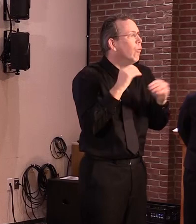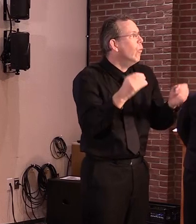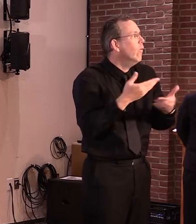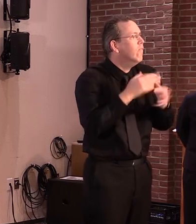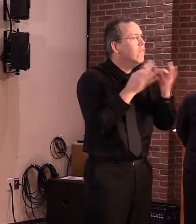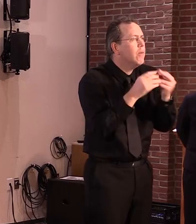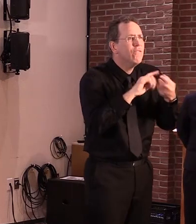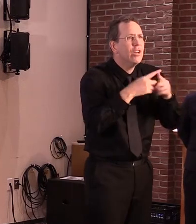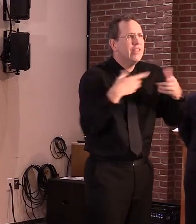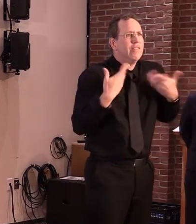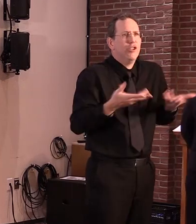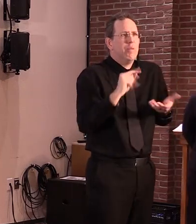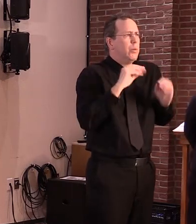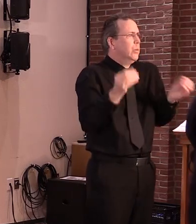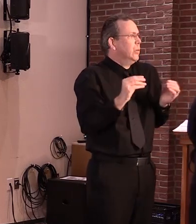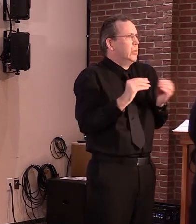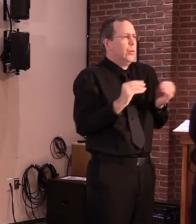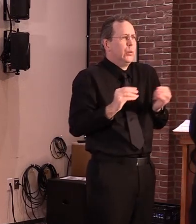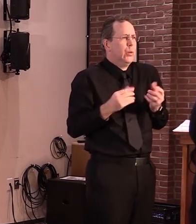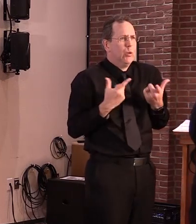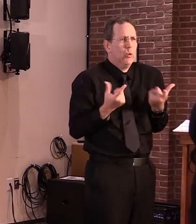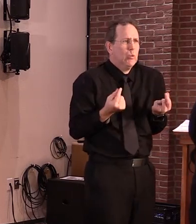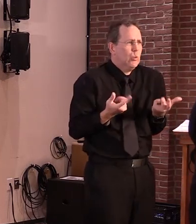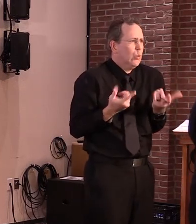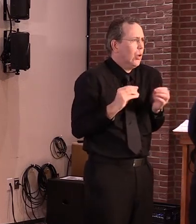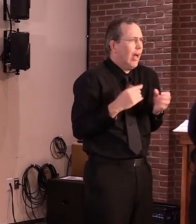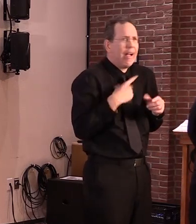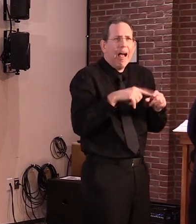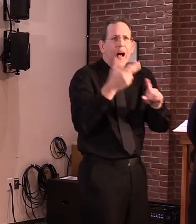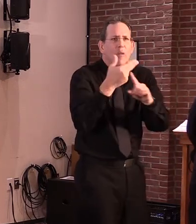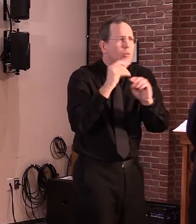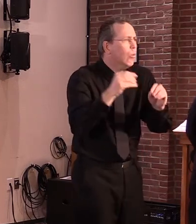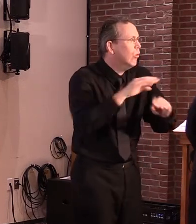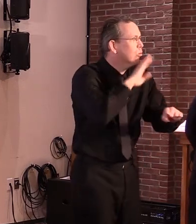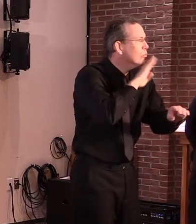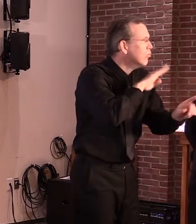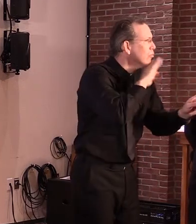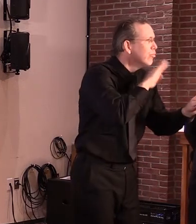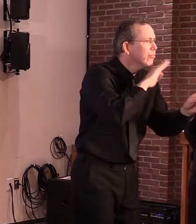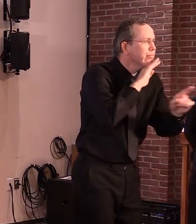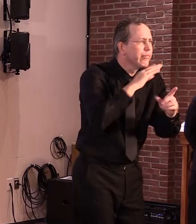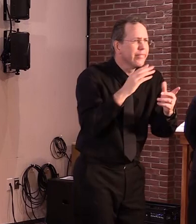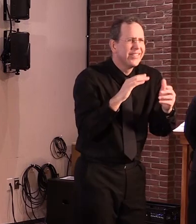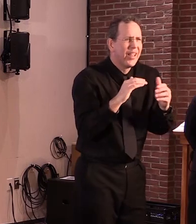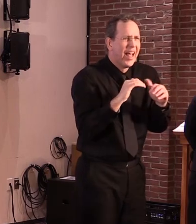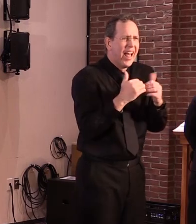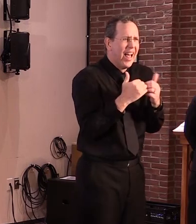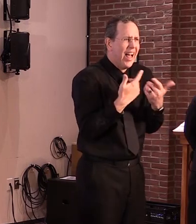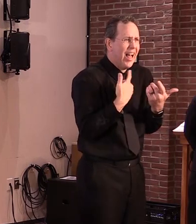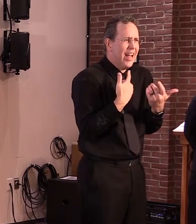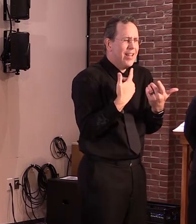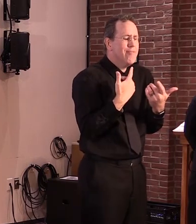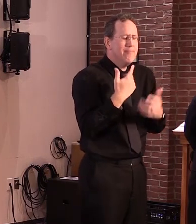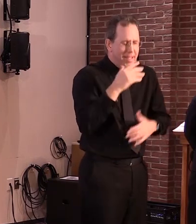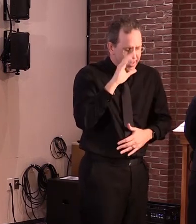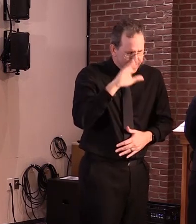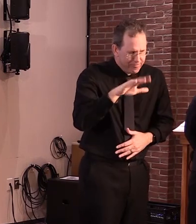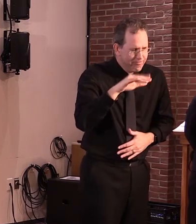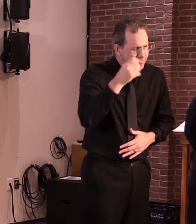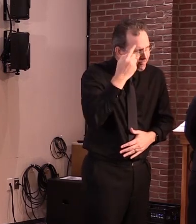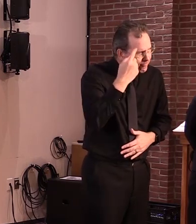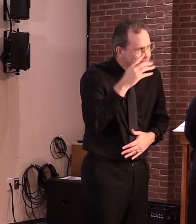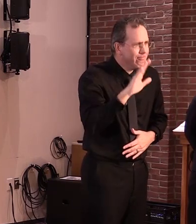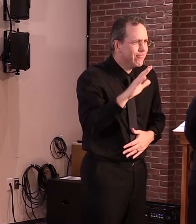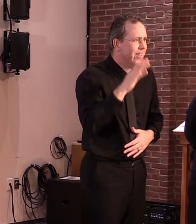initiative as does New Hampshire, as does Massachusetts. So if you're traveling the other way, they have the same quarantine period.